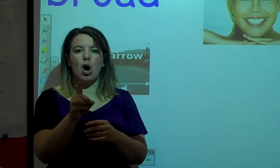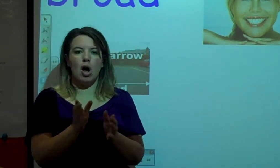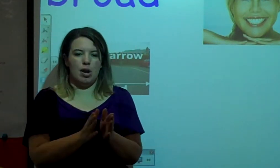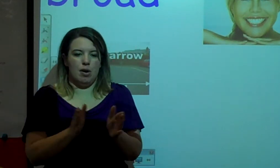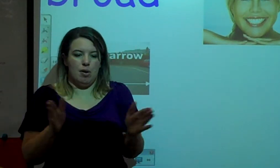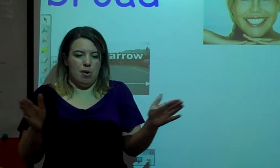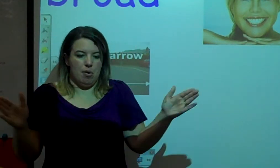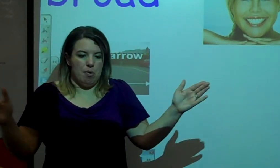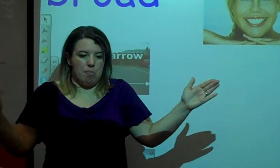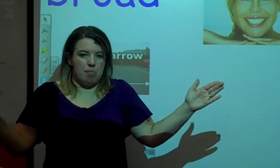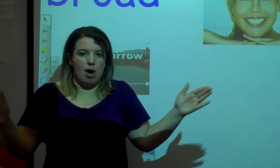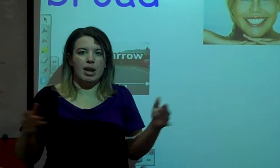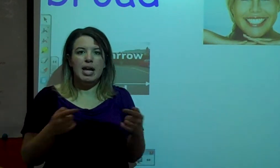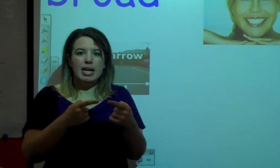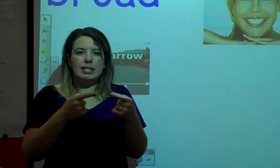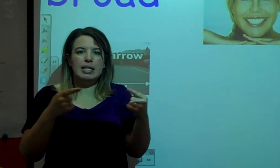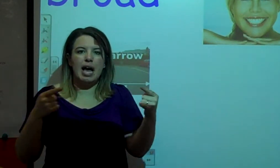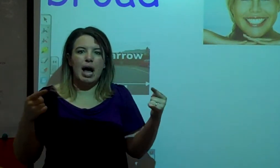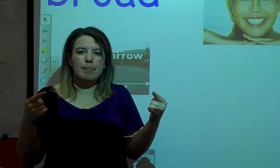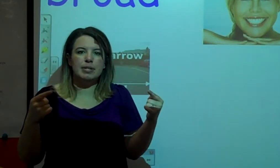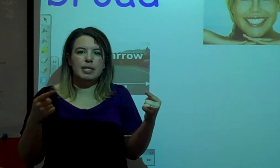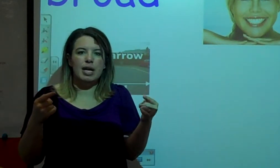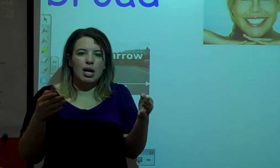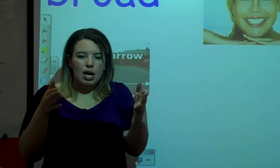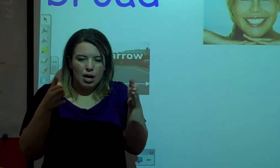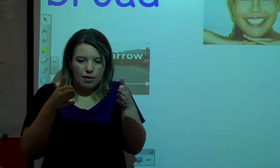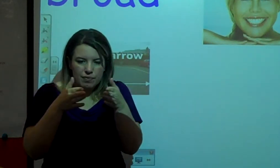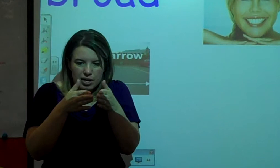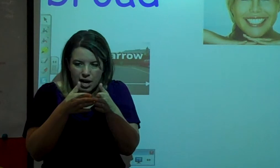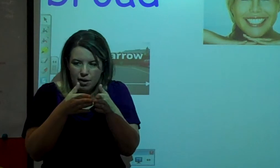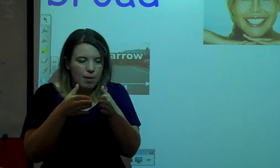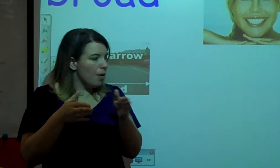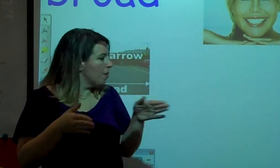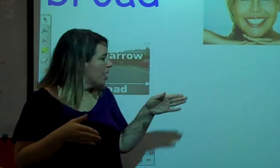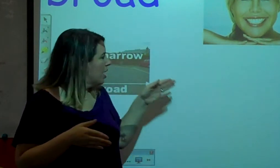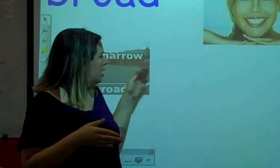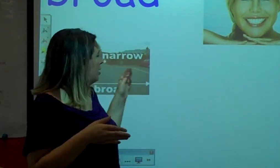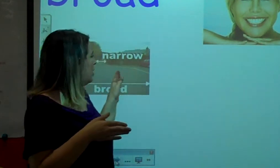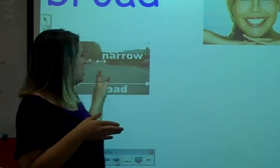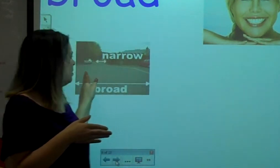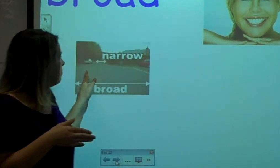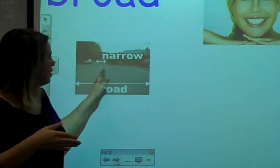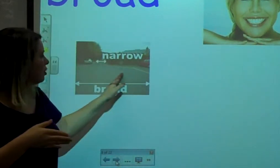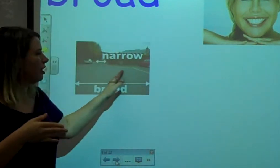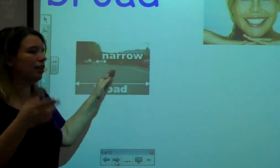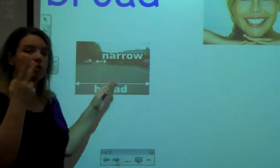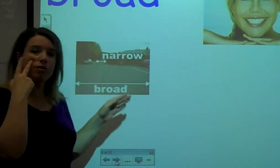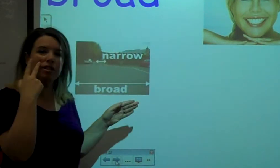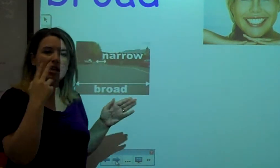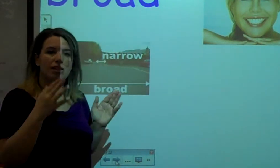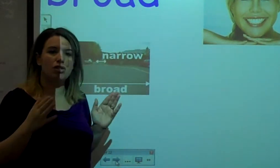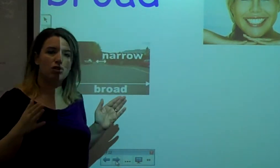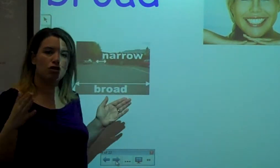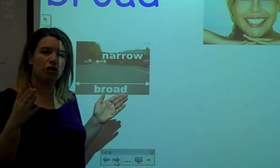broad. Broad. It's the opposite of narrow. And in this picture here, you see the